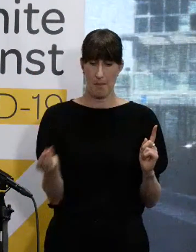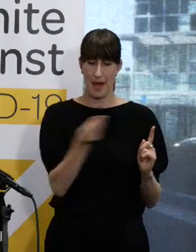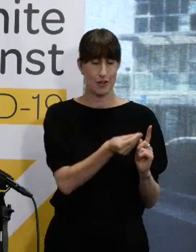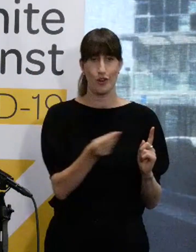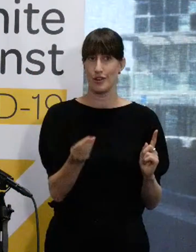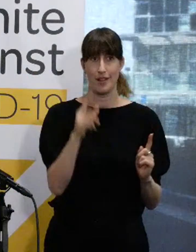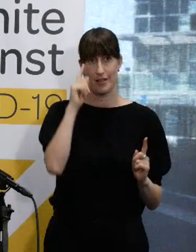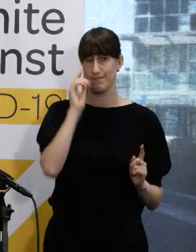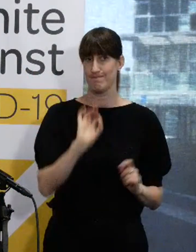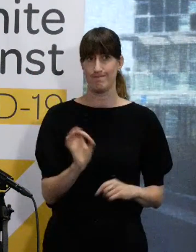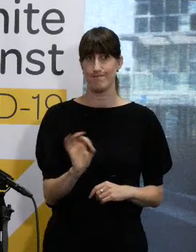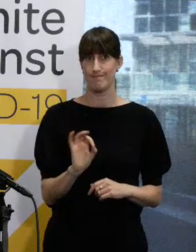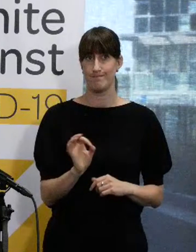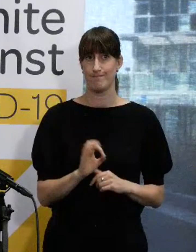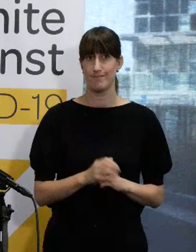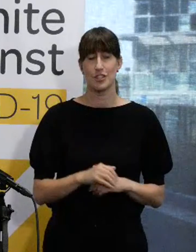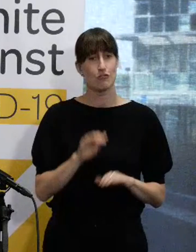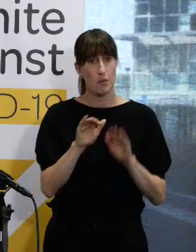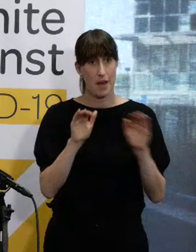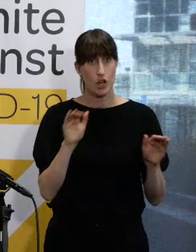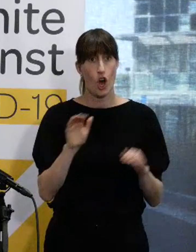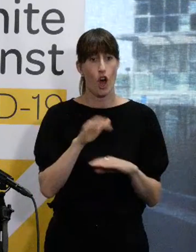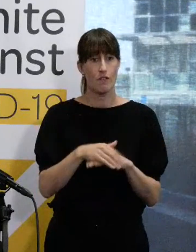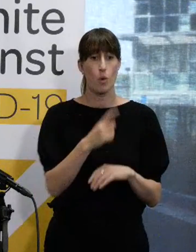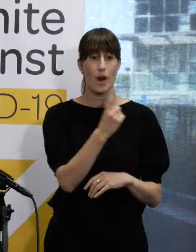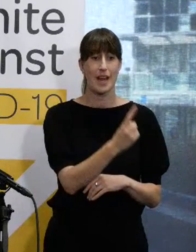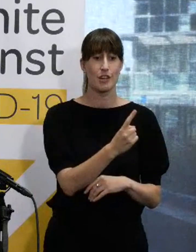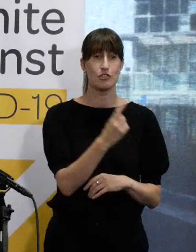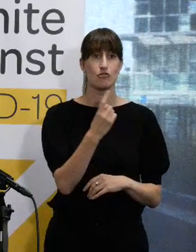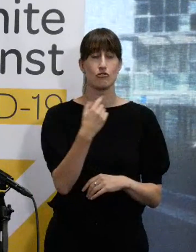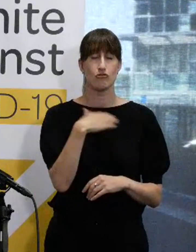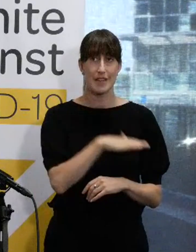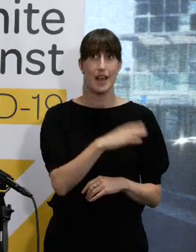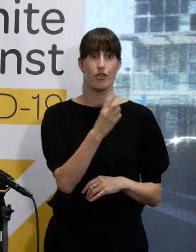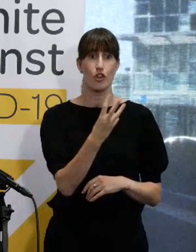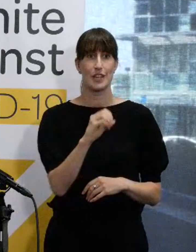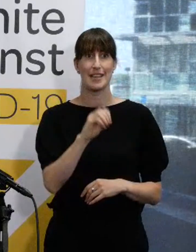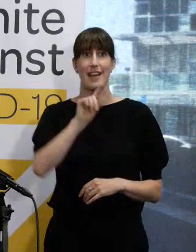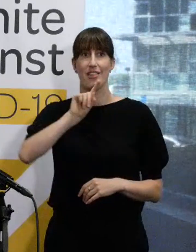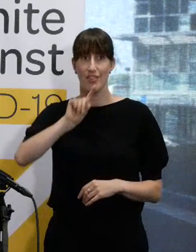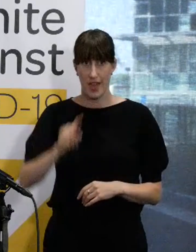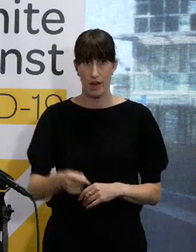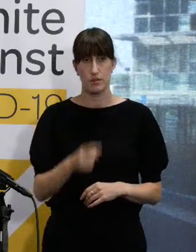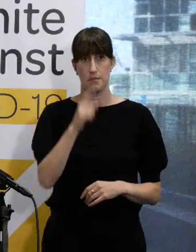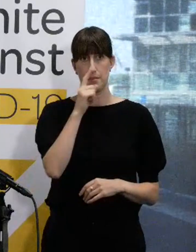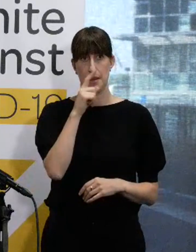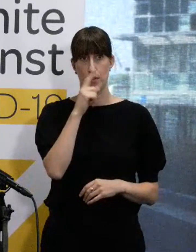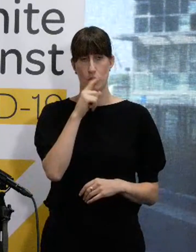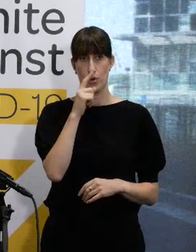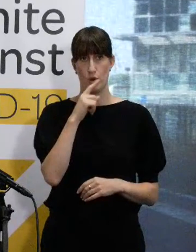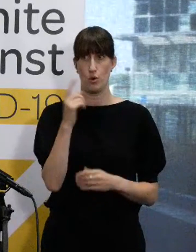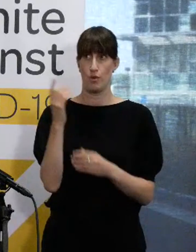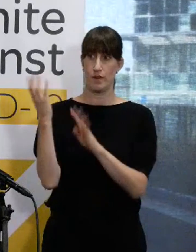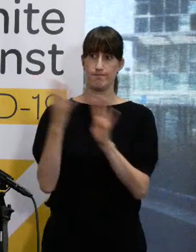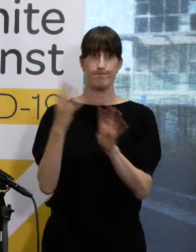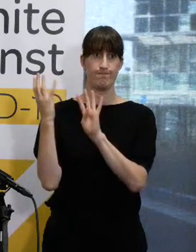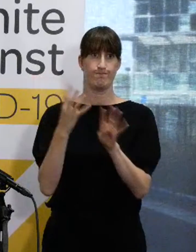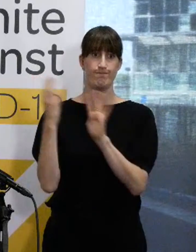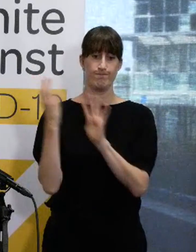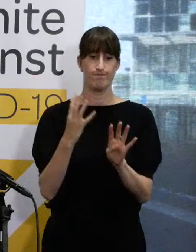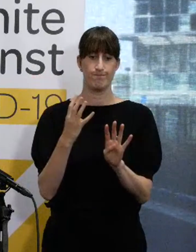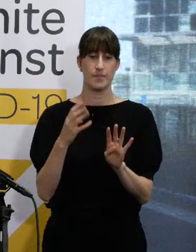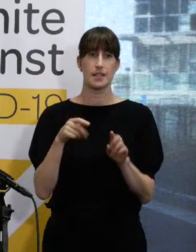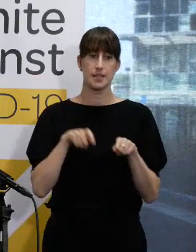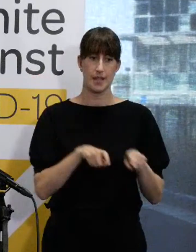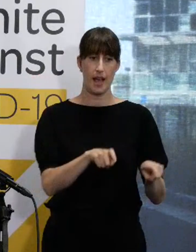India. And just a reminder, over 130,000 people have come through MIQ here, and there is excellent work that goes on every